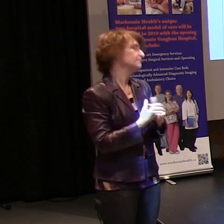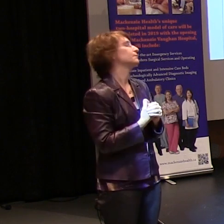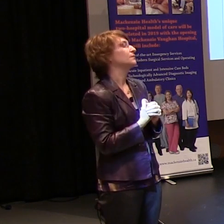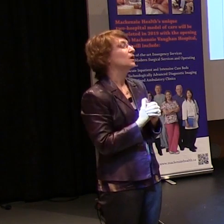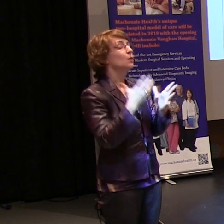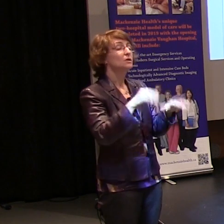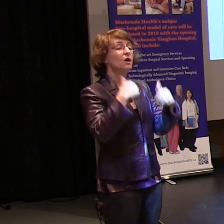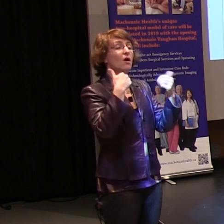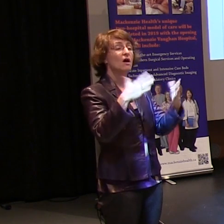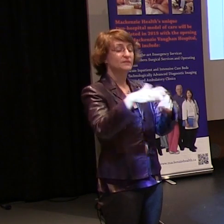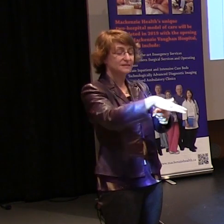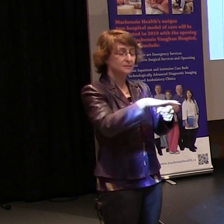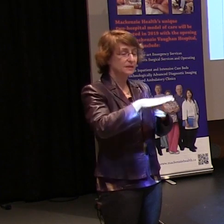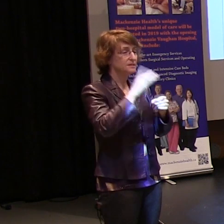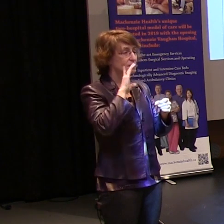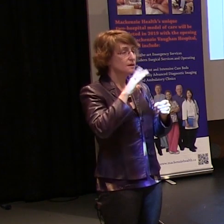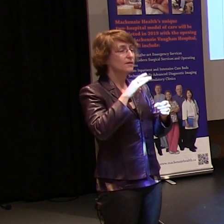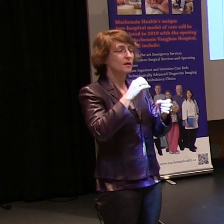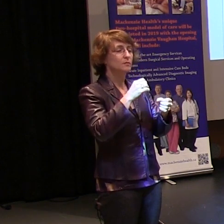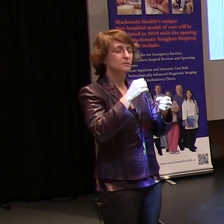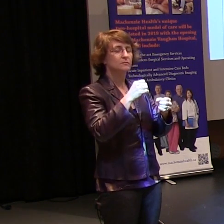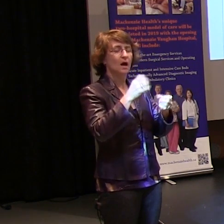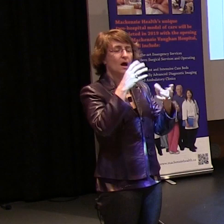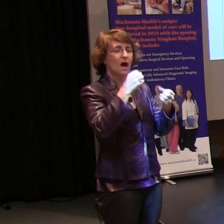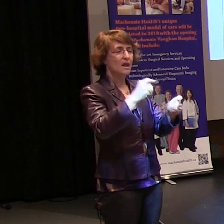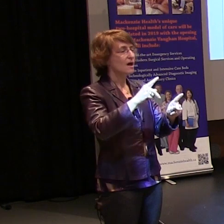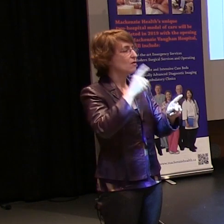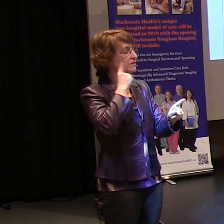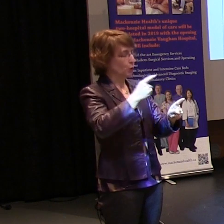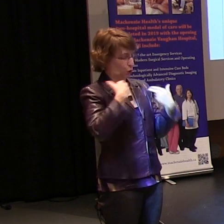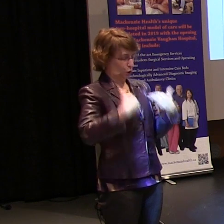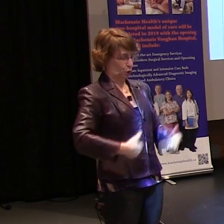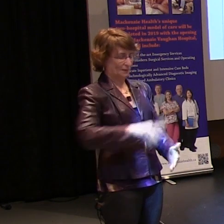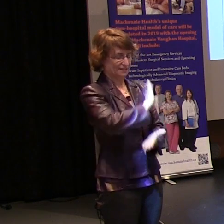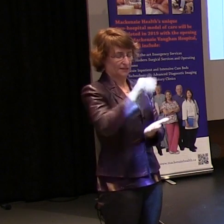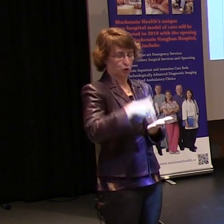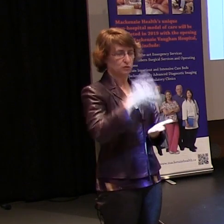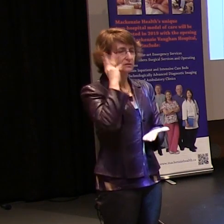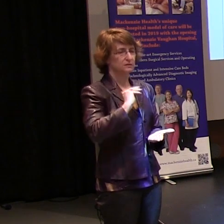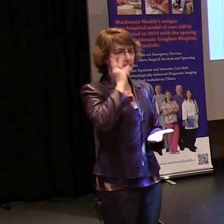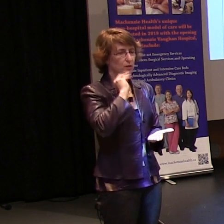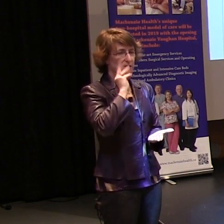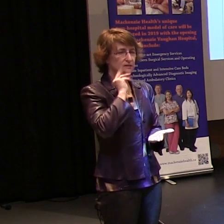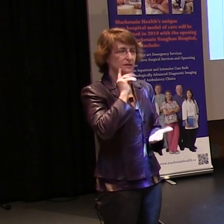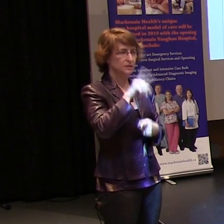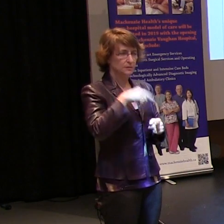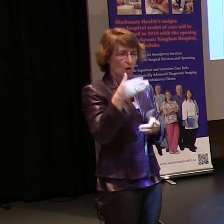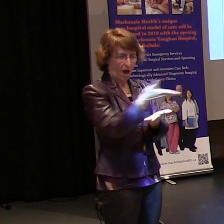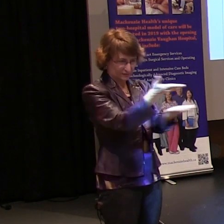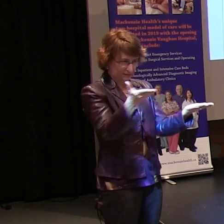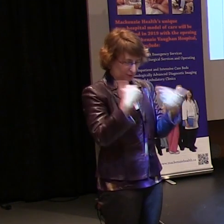a space that provides human-centered experience. It's about us as human beings, and